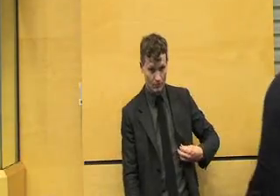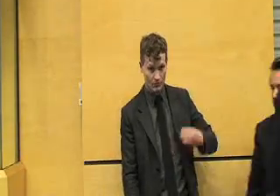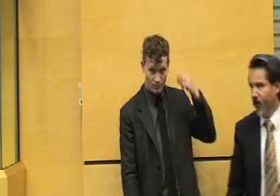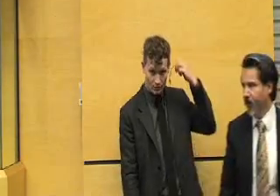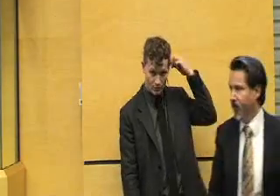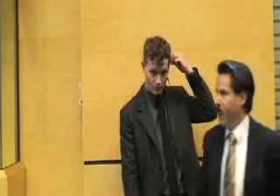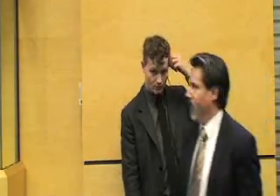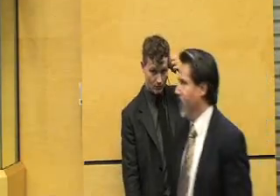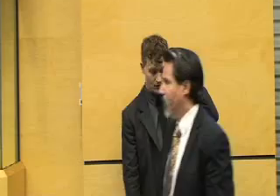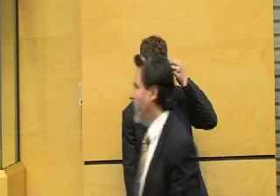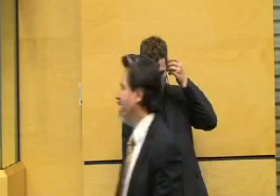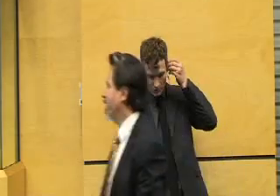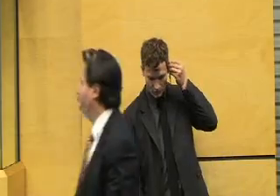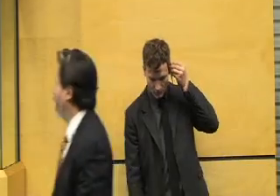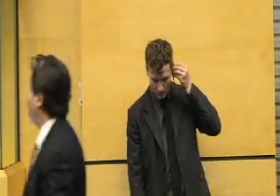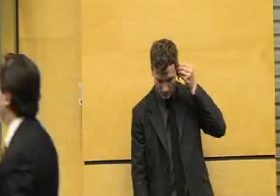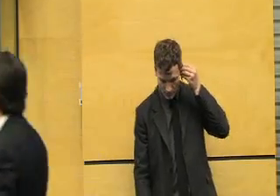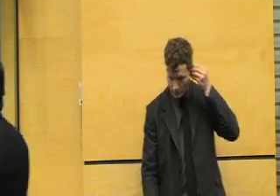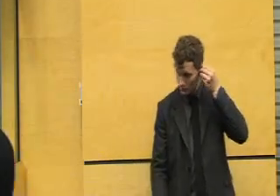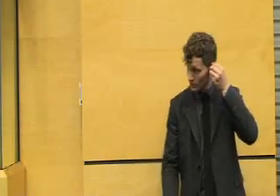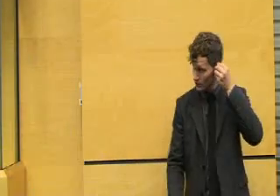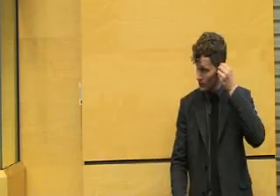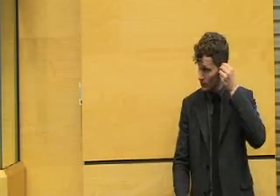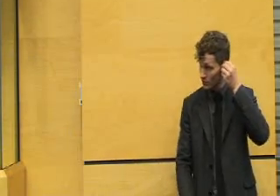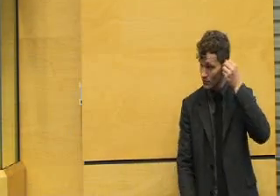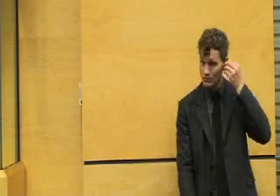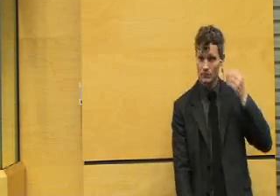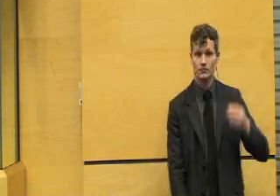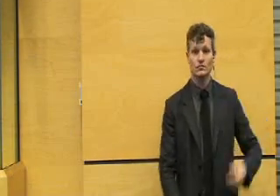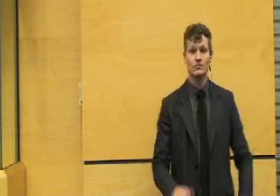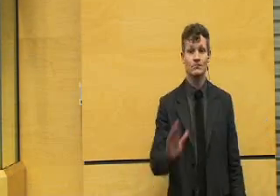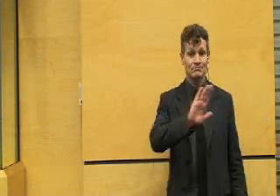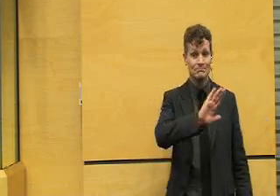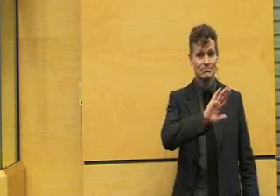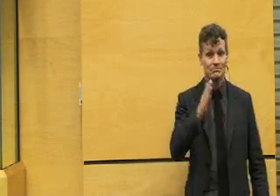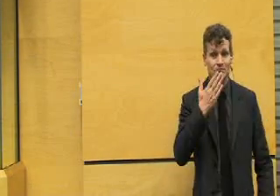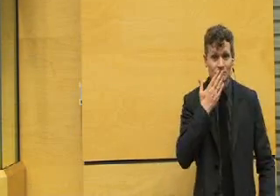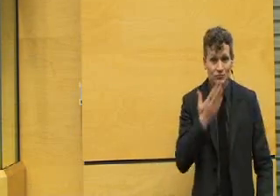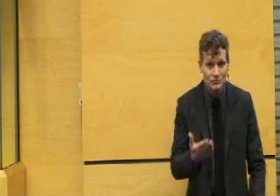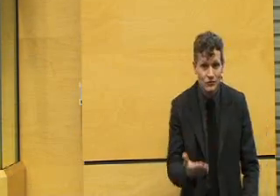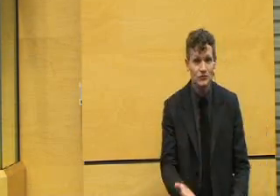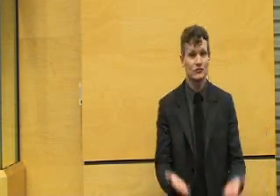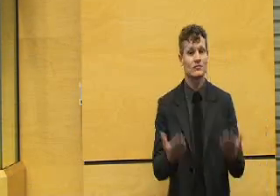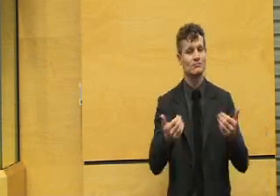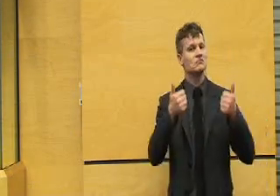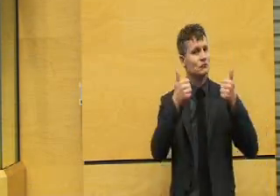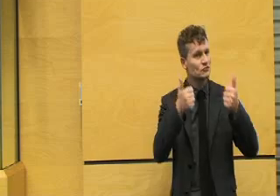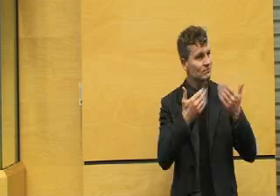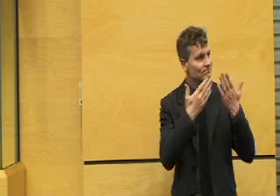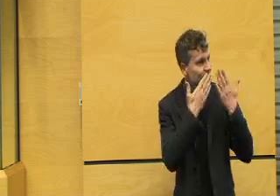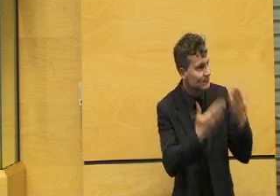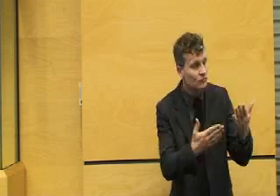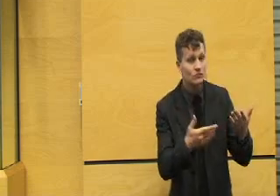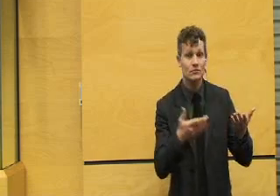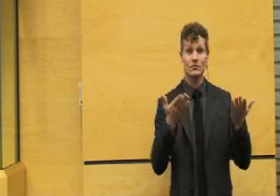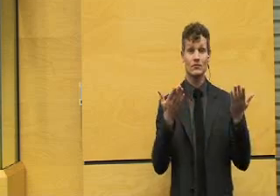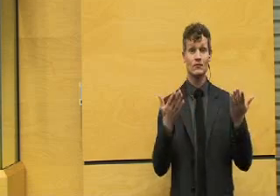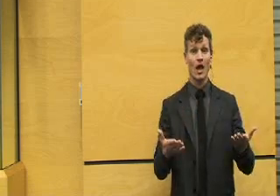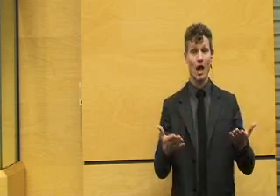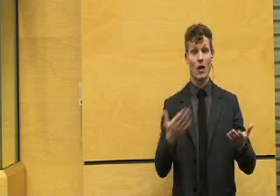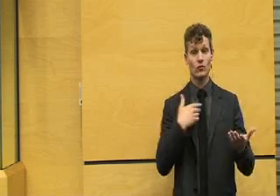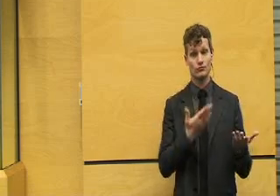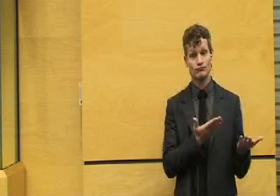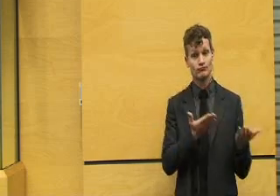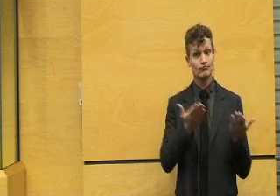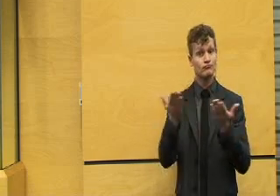And to continue on with this constructive and interactive dialogue, we now give the floor to the